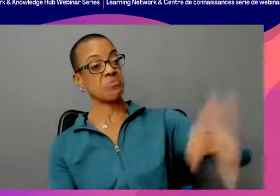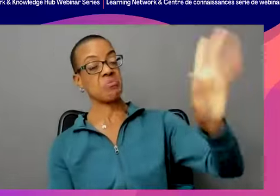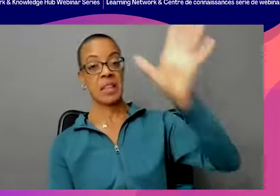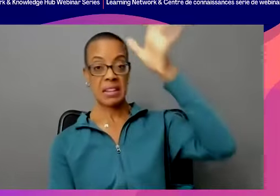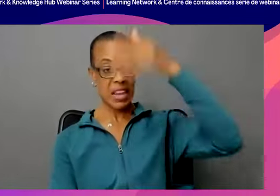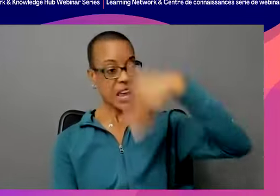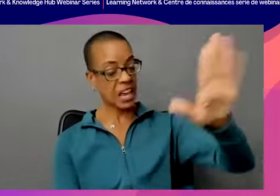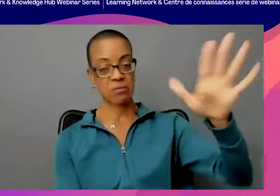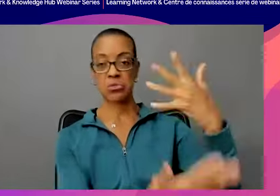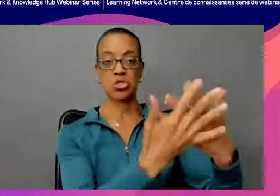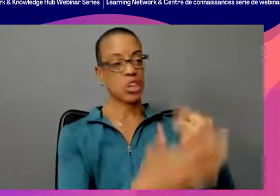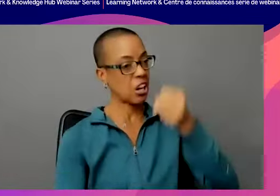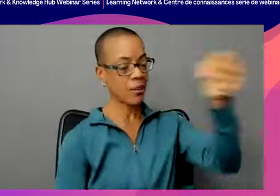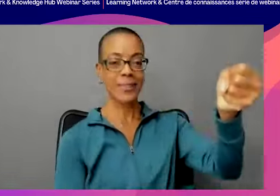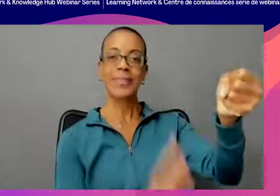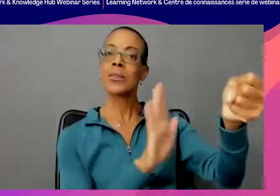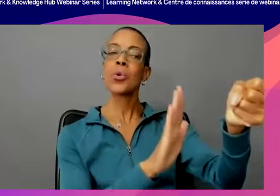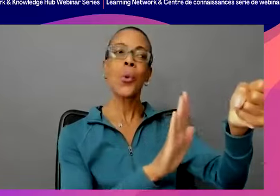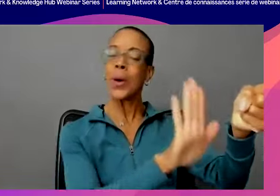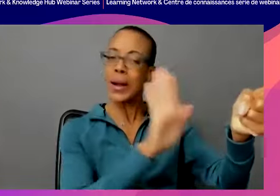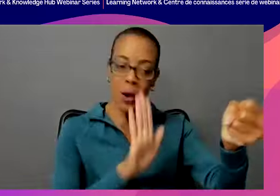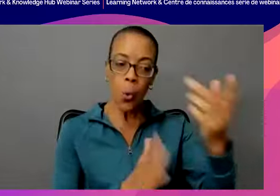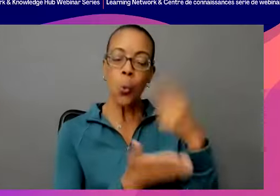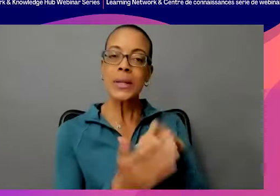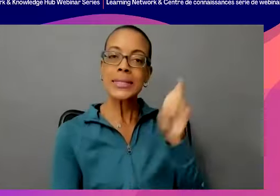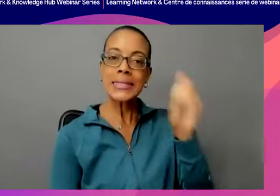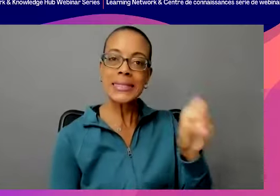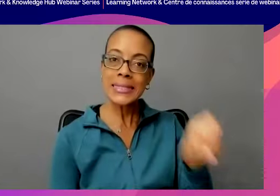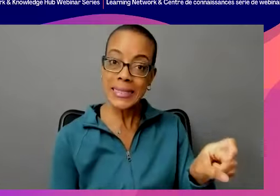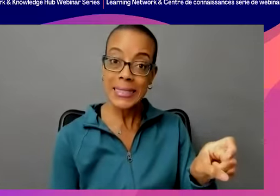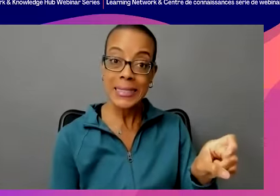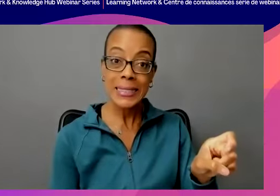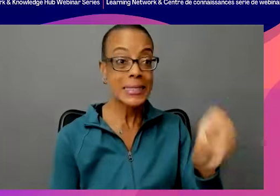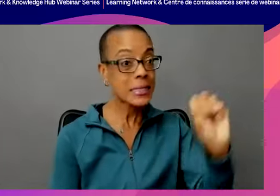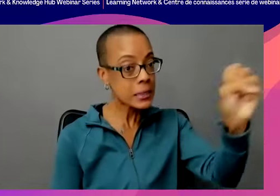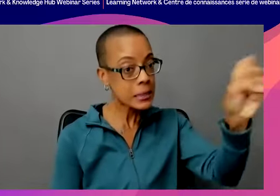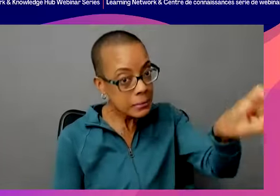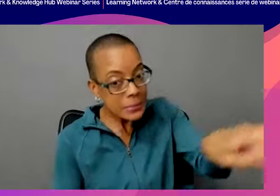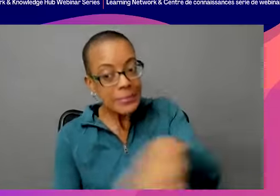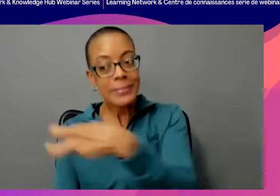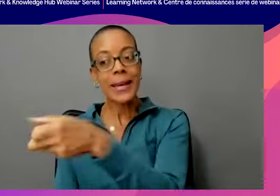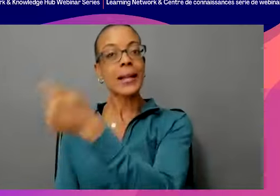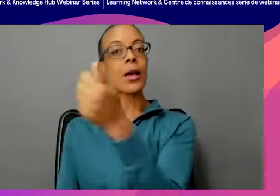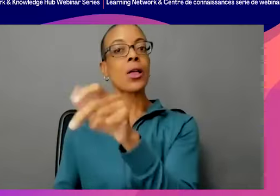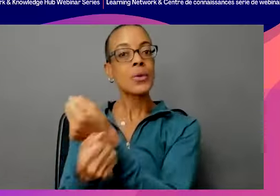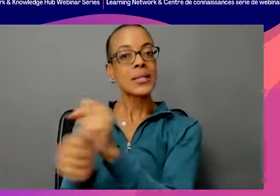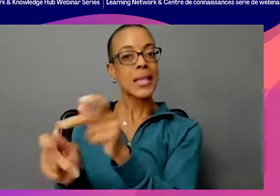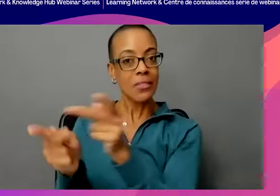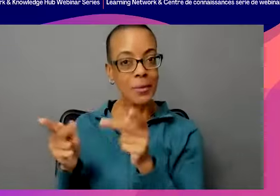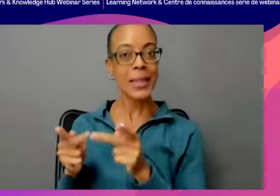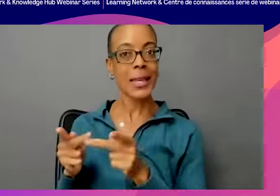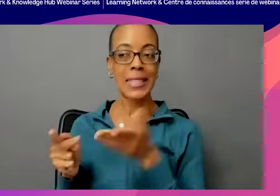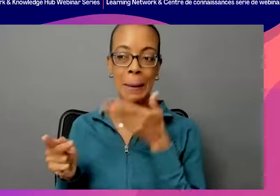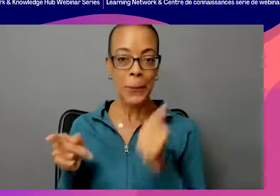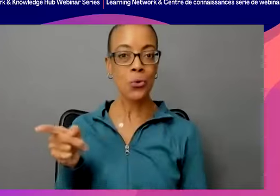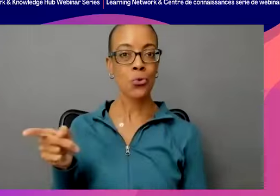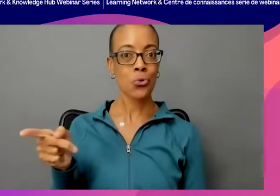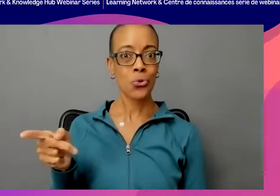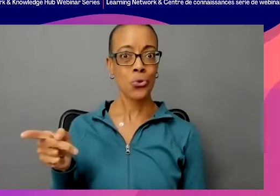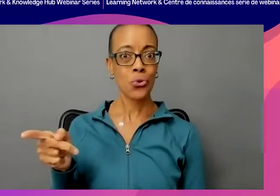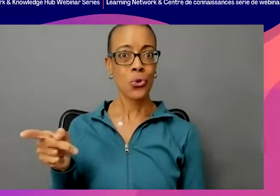what is it he needs, and is there someplace safe? Because it's just continuing that abuse,